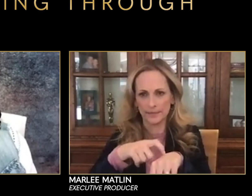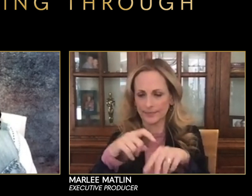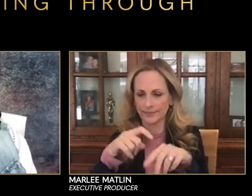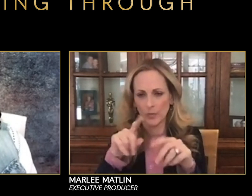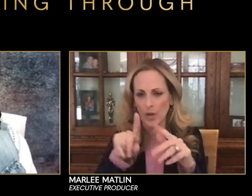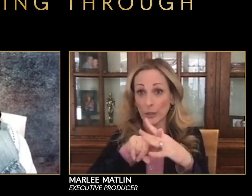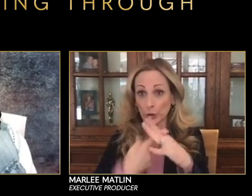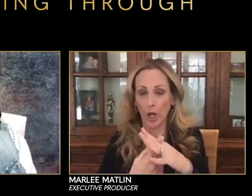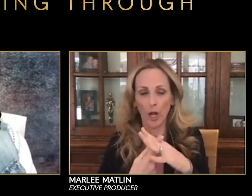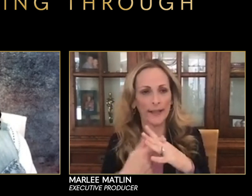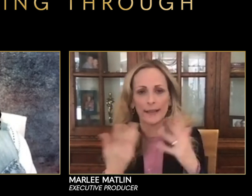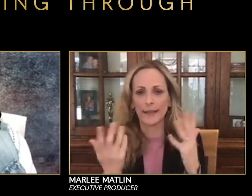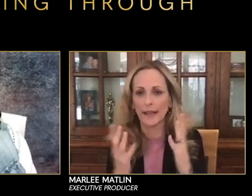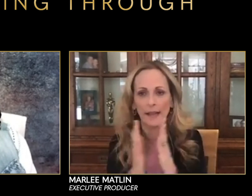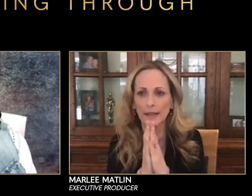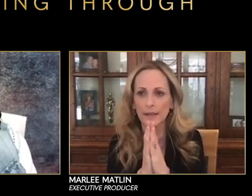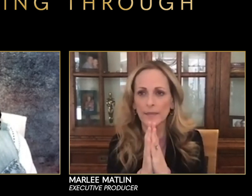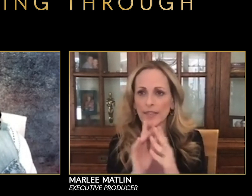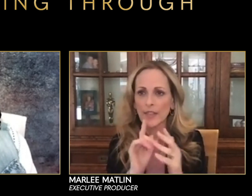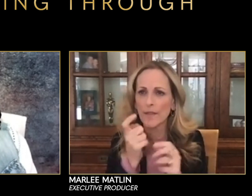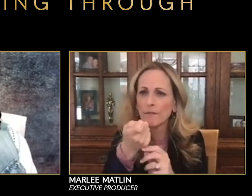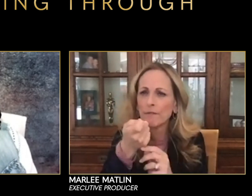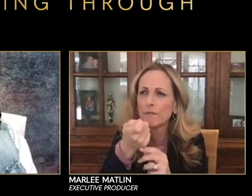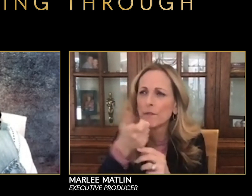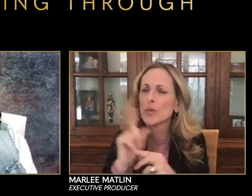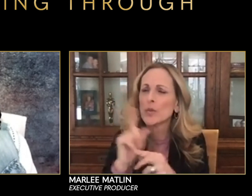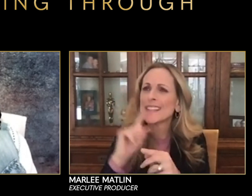even way before my time when I started.